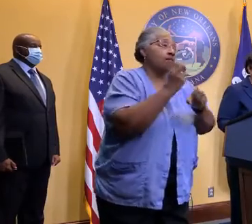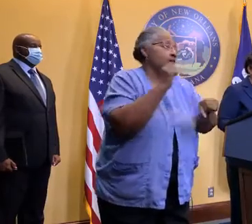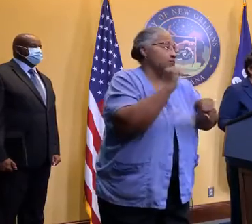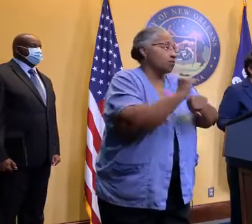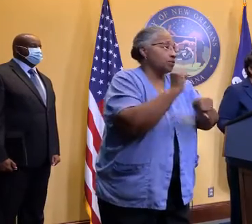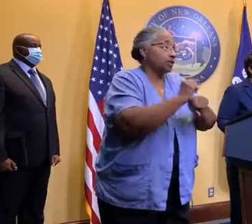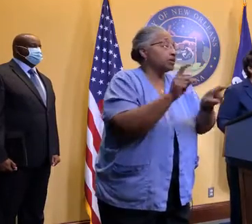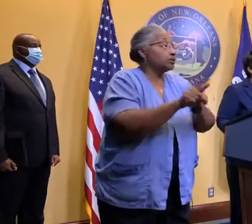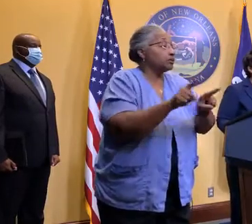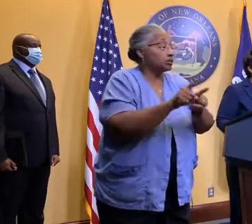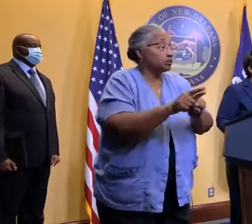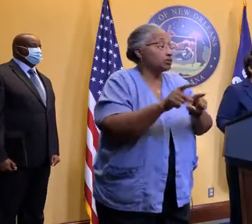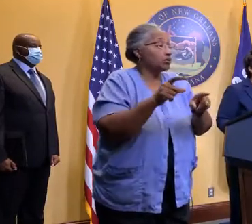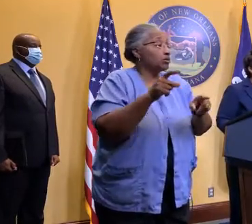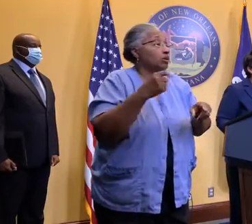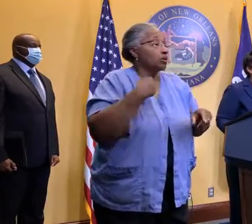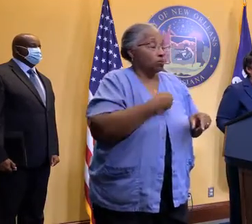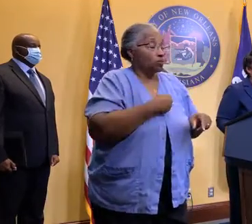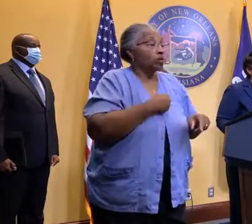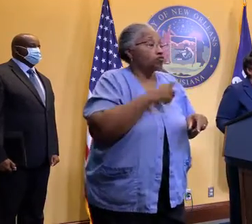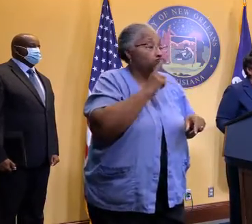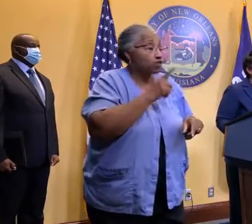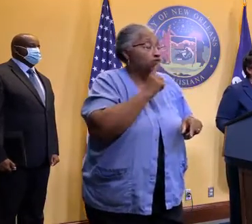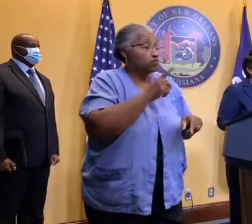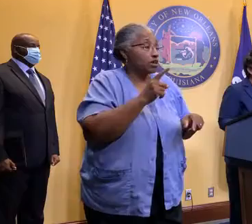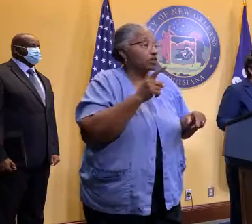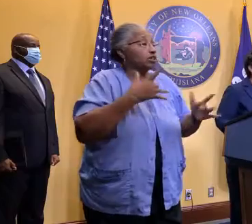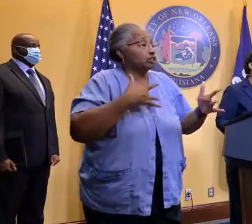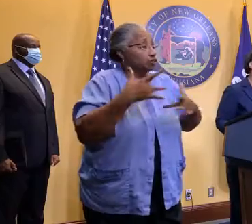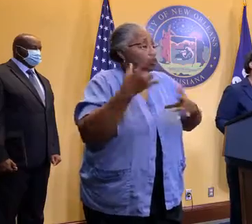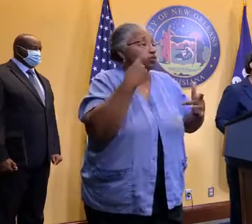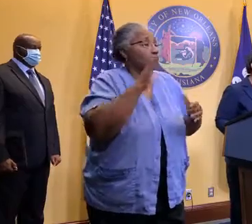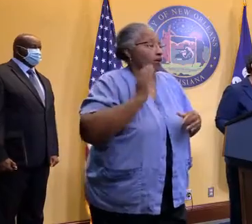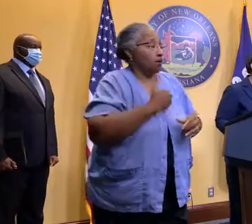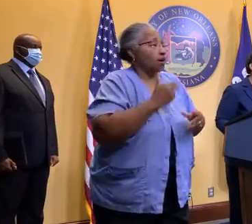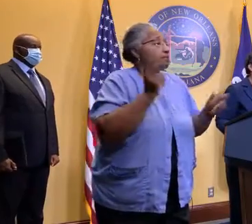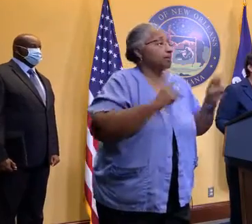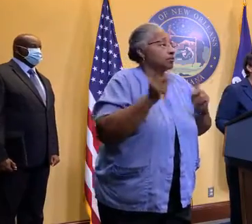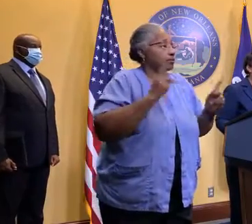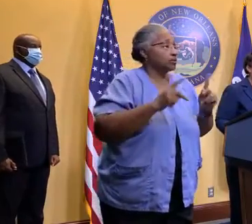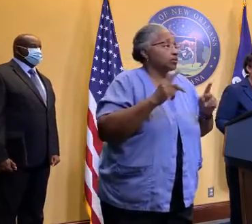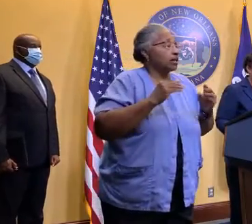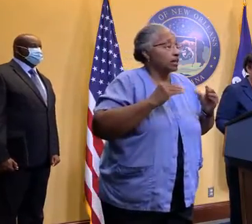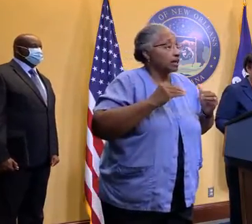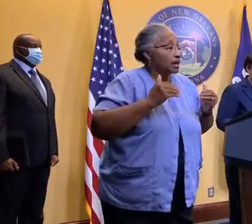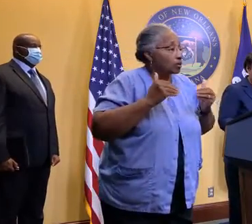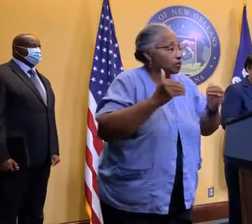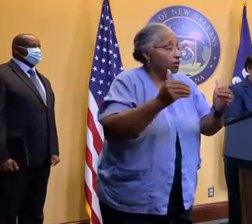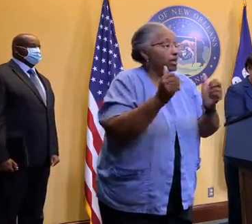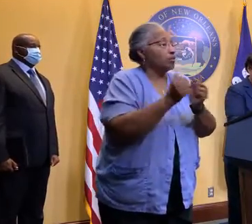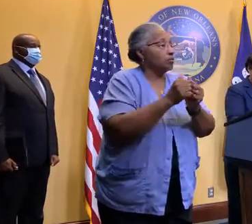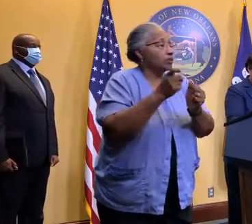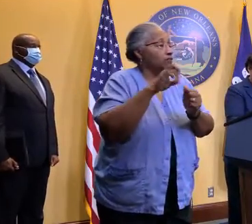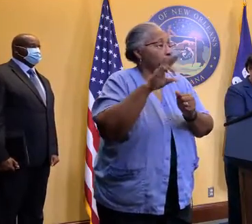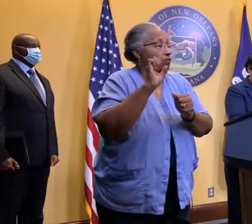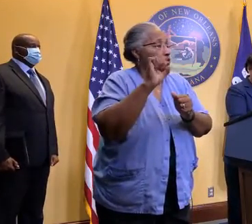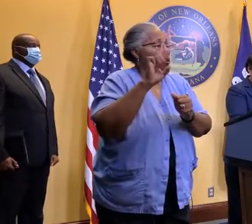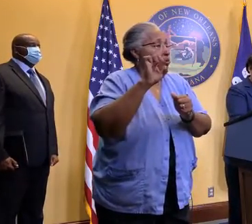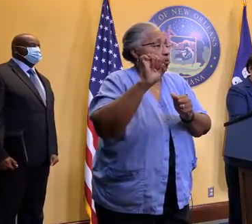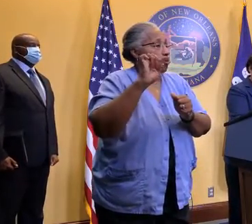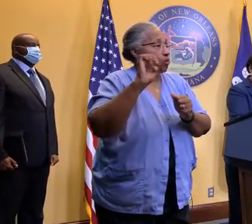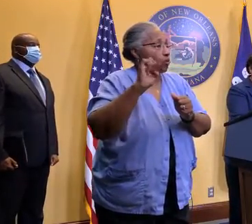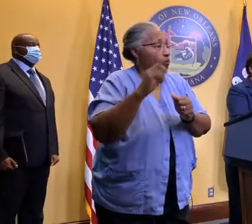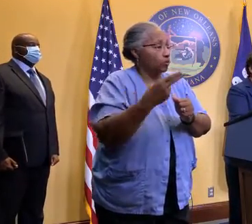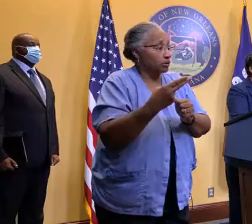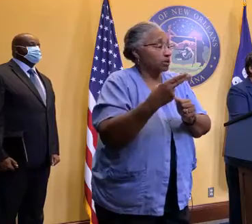only that, just how we care about our people. And moving with furloughs instead of layoffs, and understanding that we don't